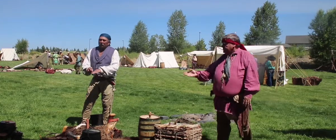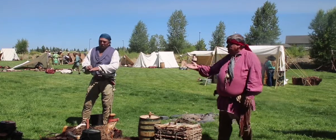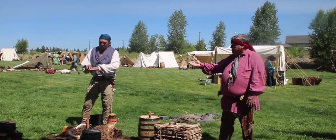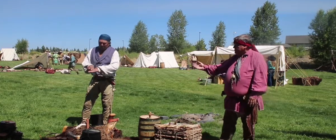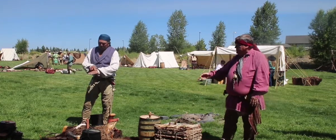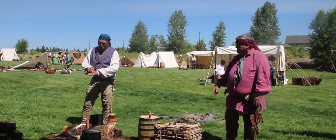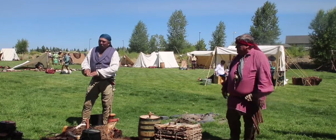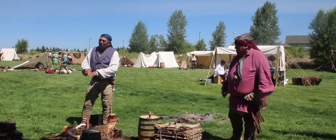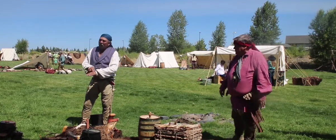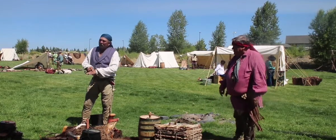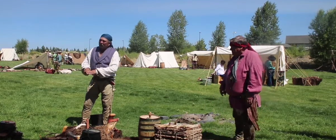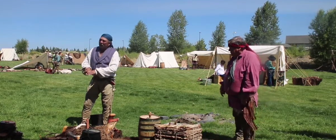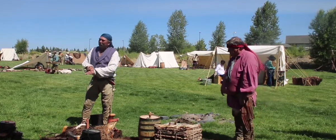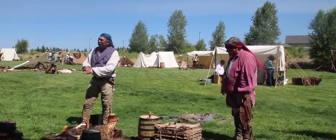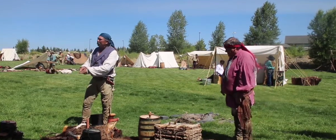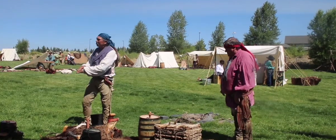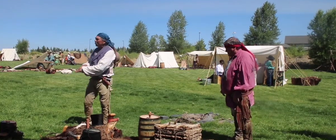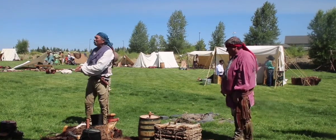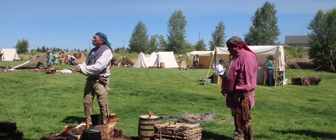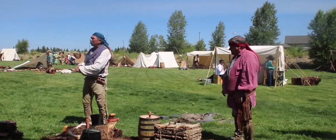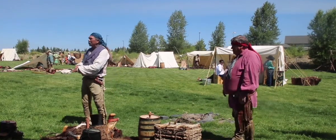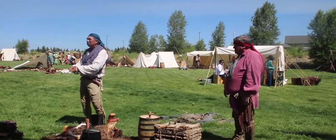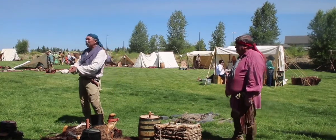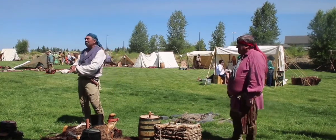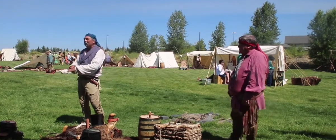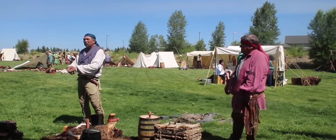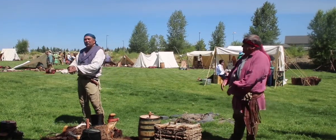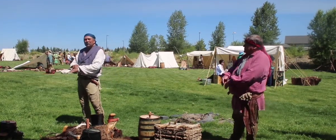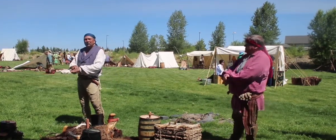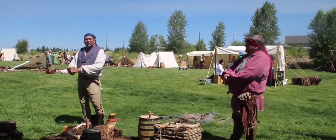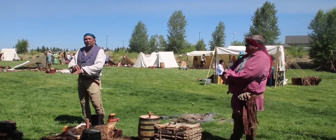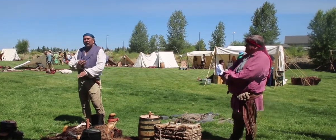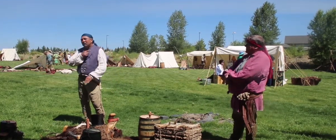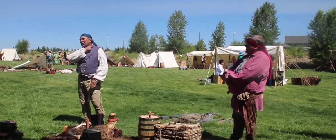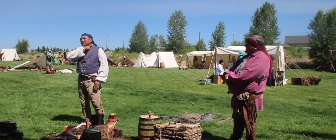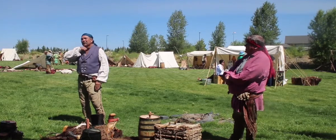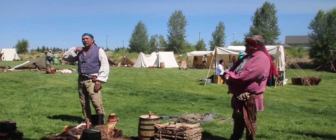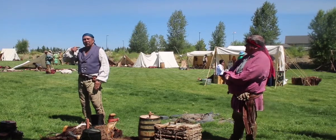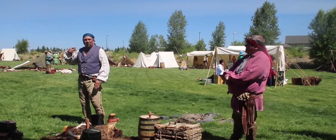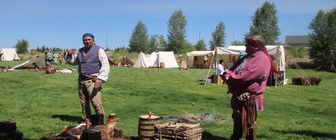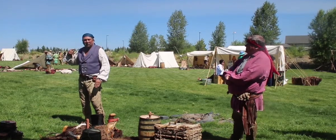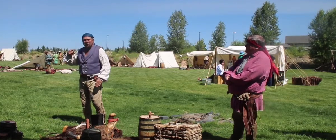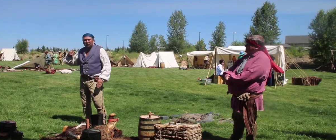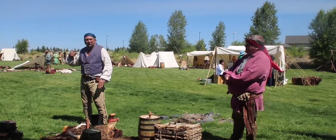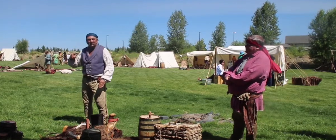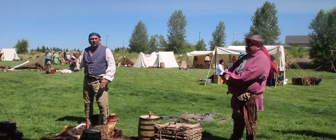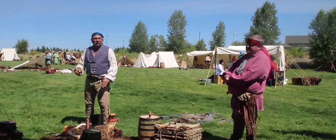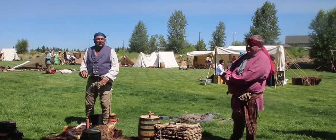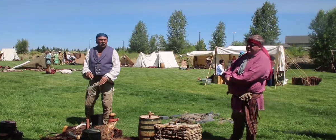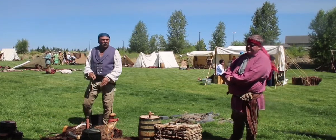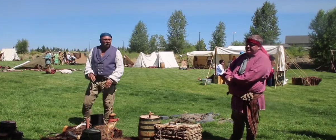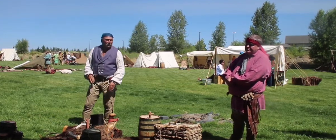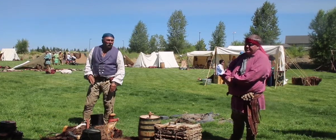Another Indian tribe. Again, here is a symbol, if you remember. And the cutthroats. The